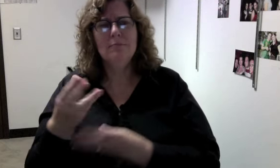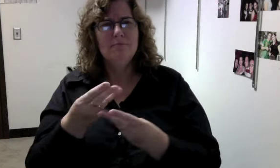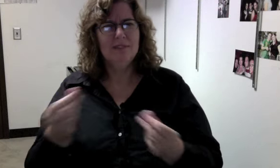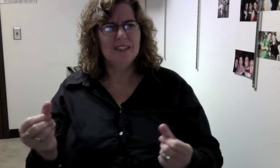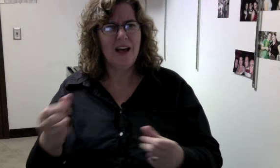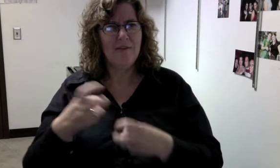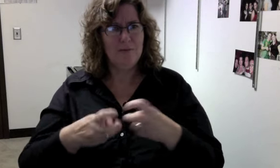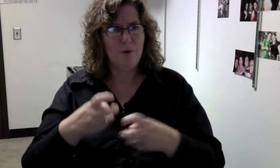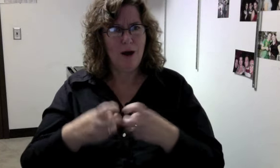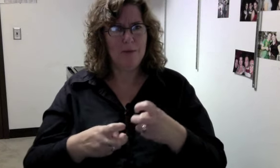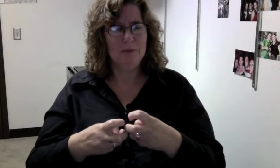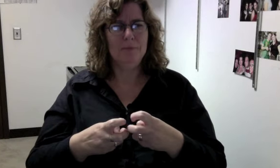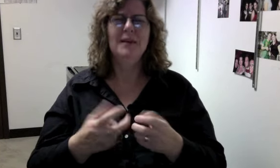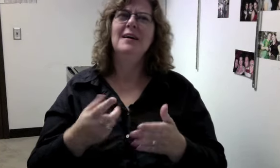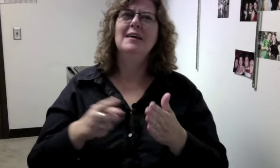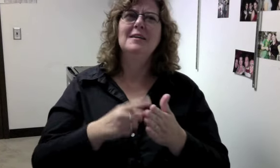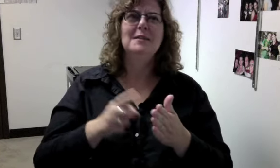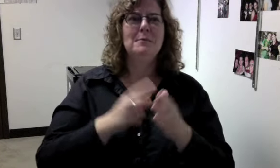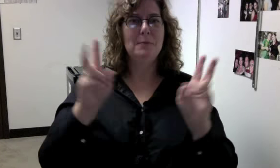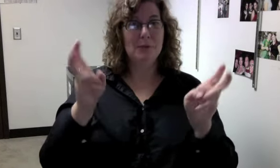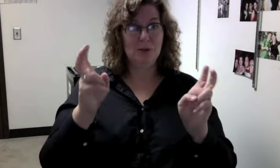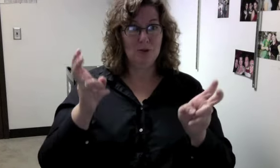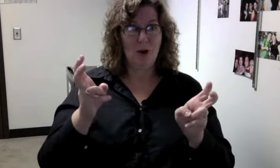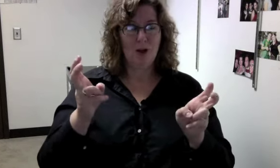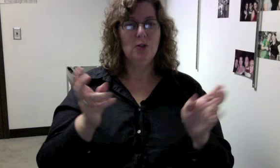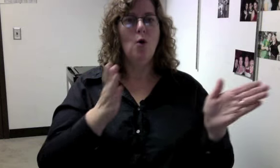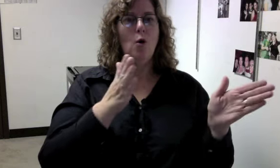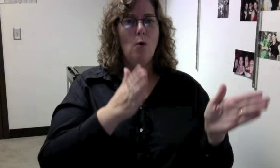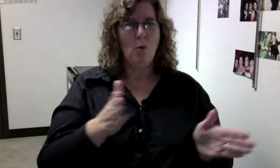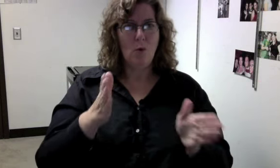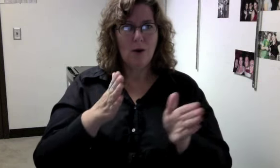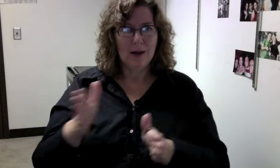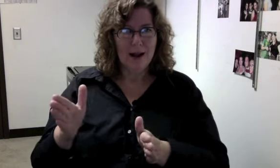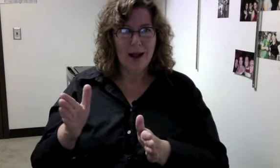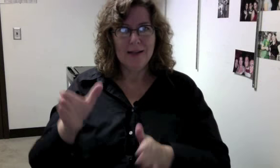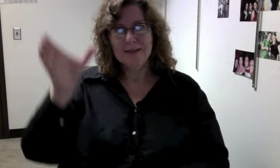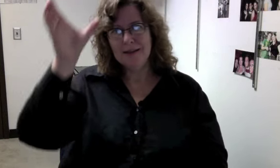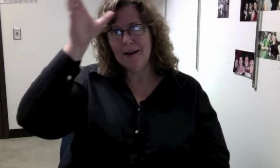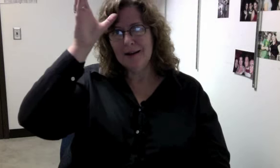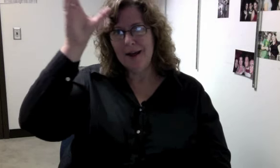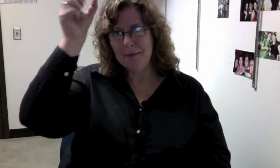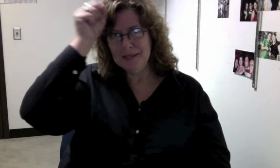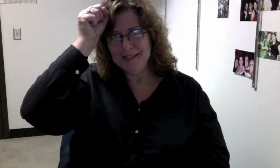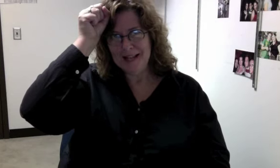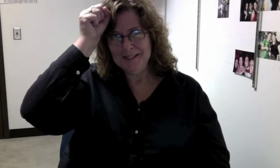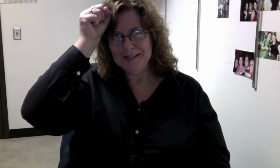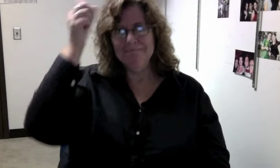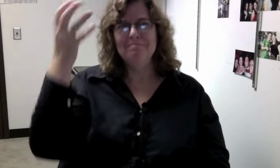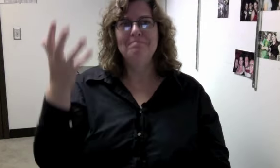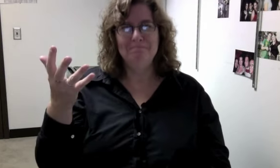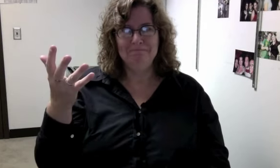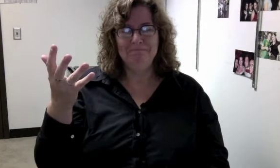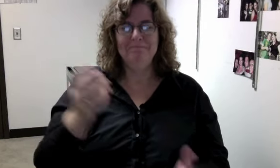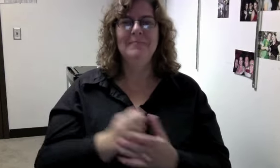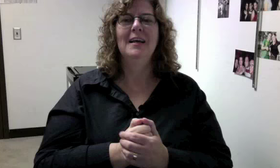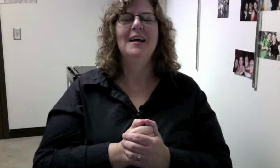as you go through the scientific method, it is really common sense. There's a series of steps that you do it